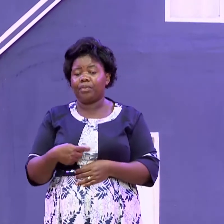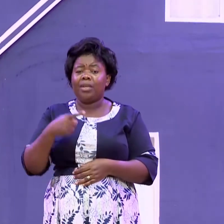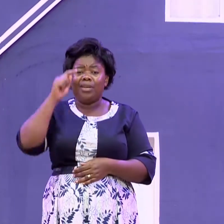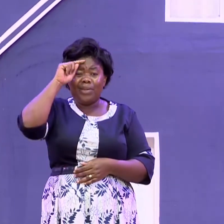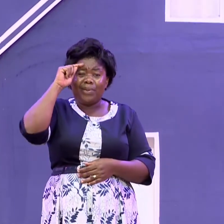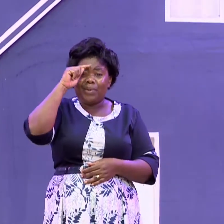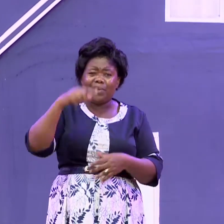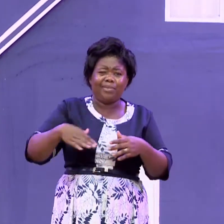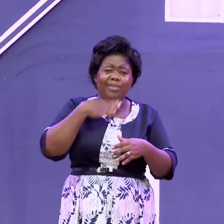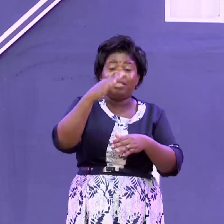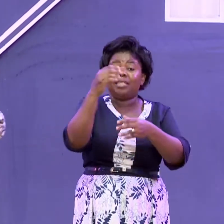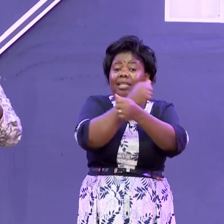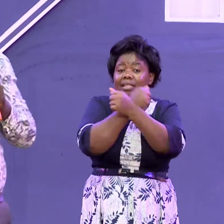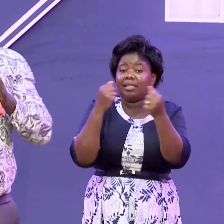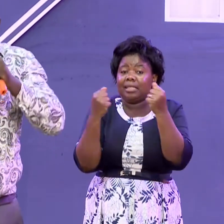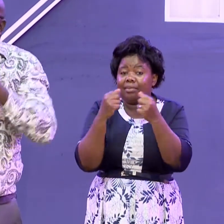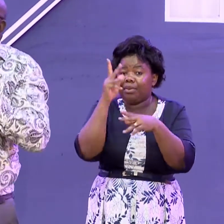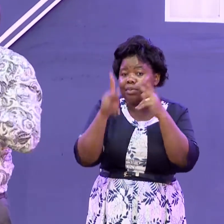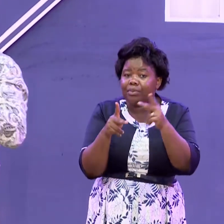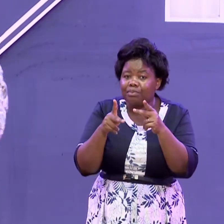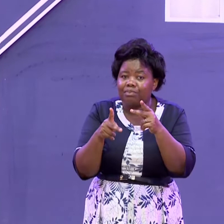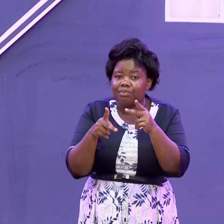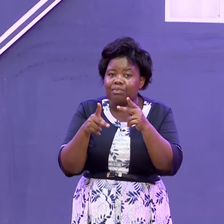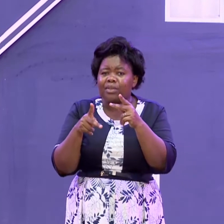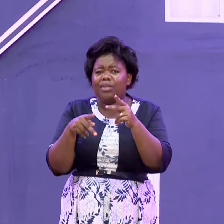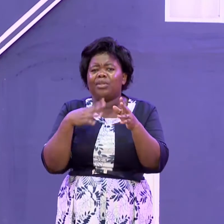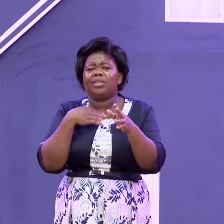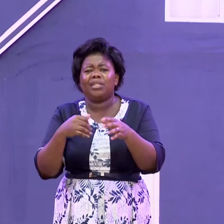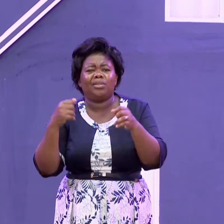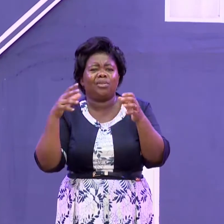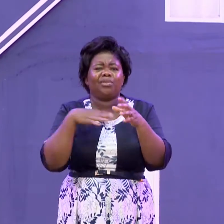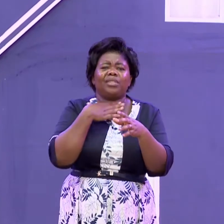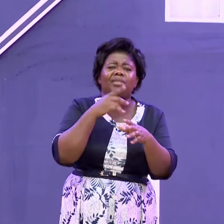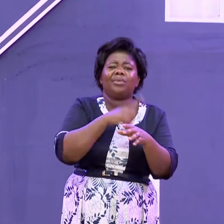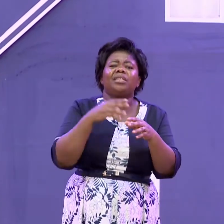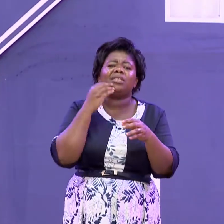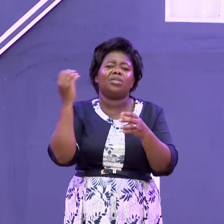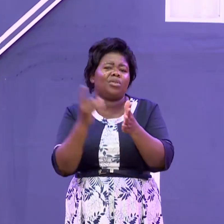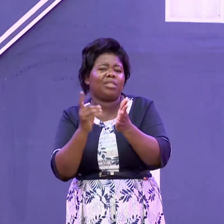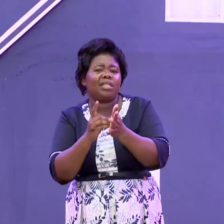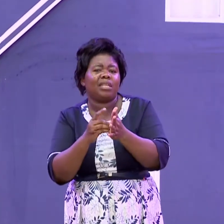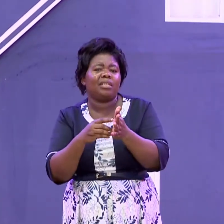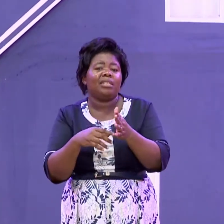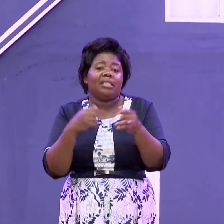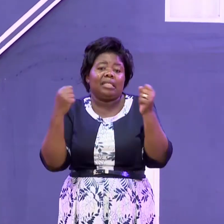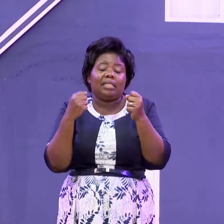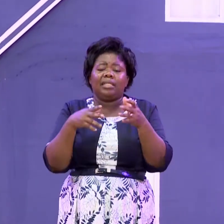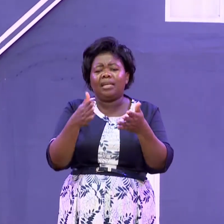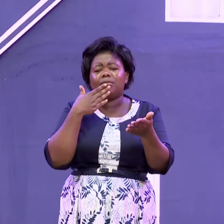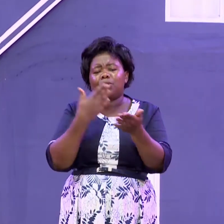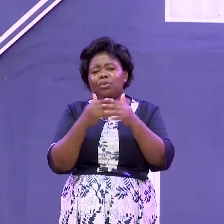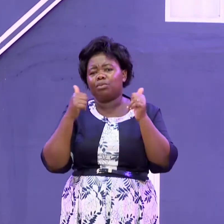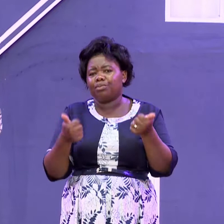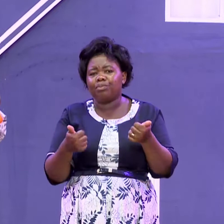You thought visiting other sick people. You thought of visiting when it's Dr. Sarumaga who is sick. It is